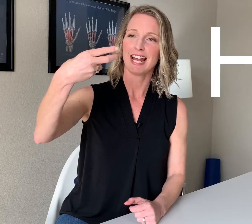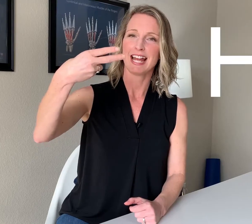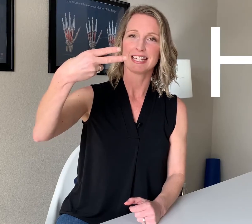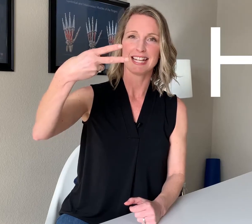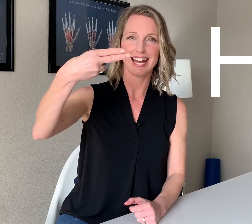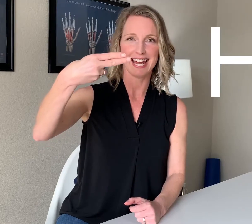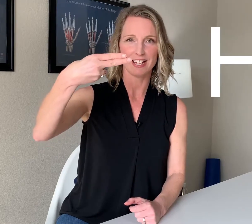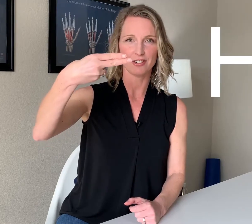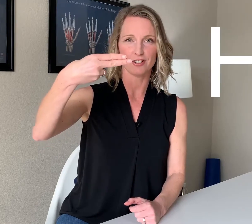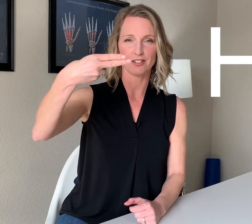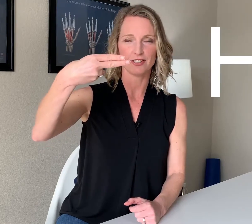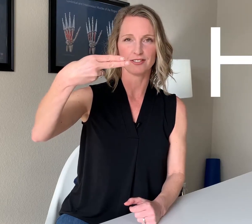And H.